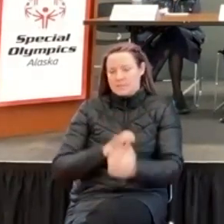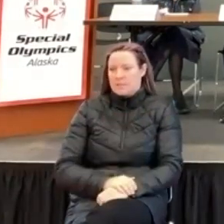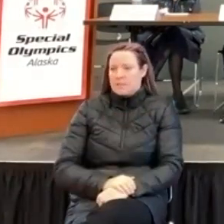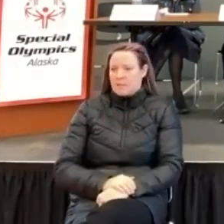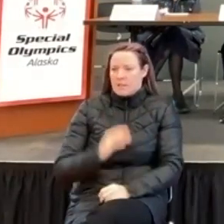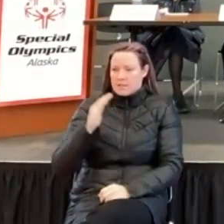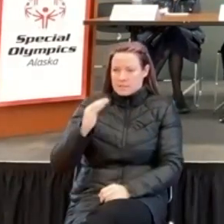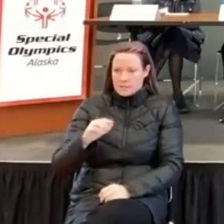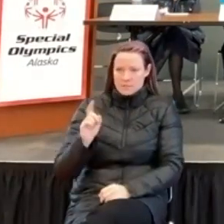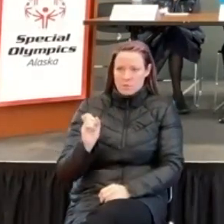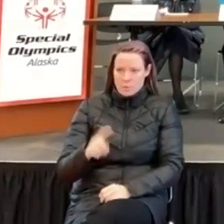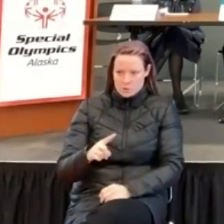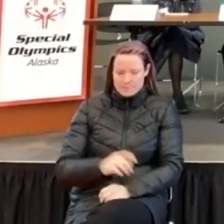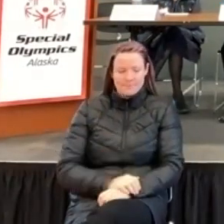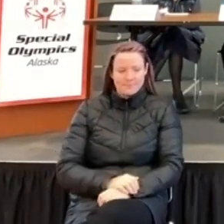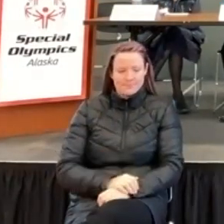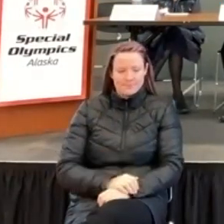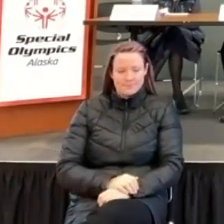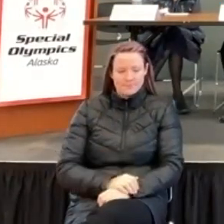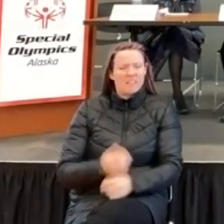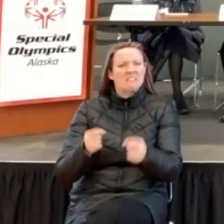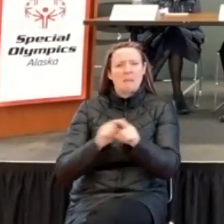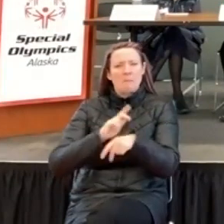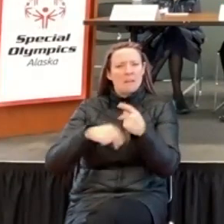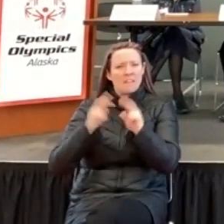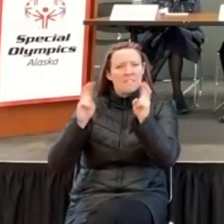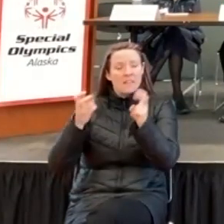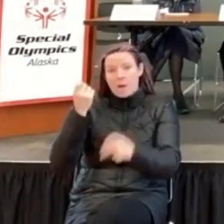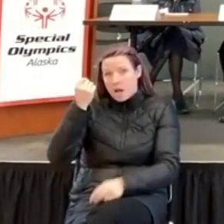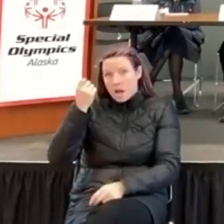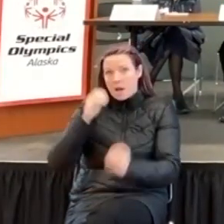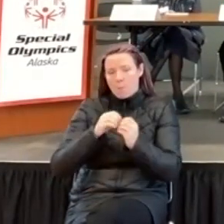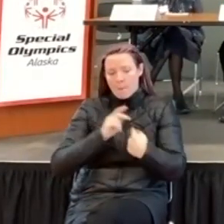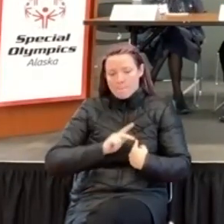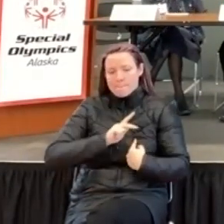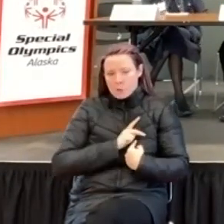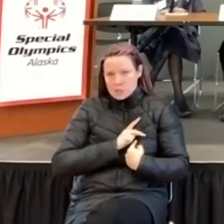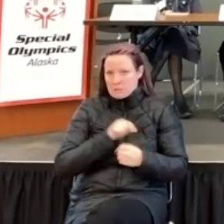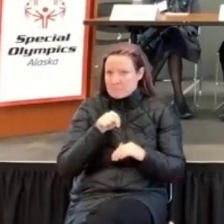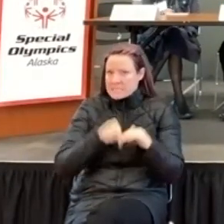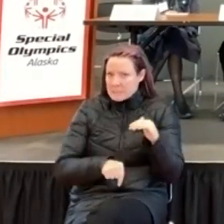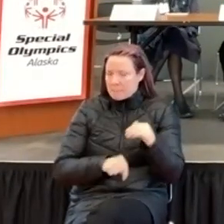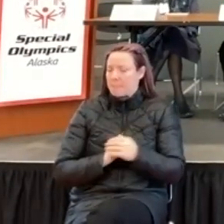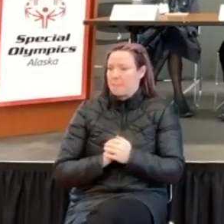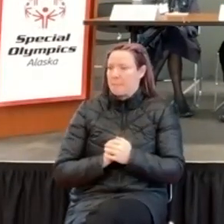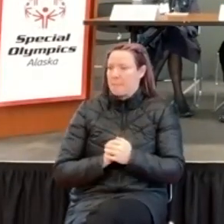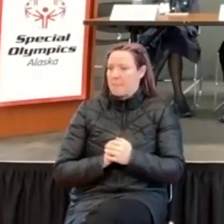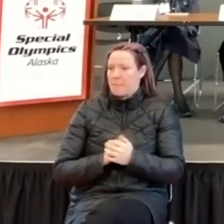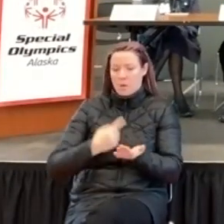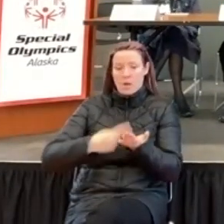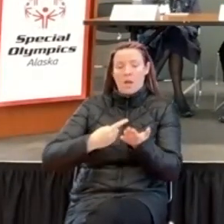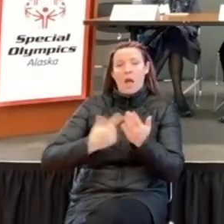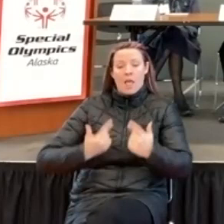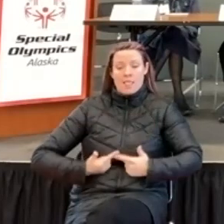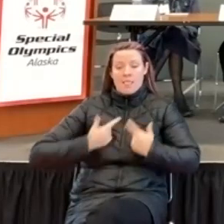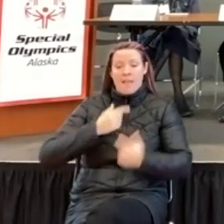question rolls into the same kind of theme, except it's a little more personal. So we're talking about life